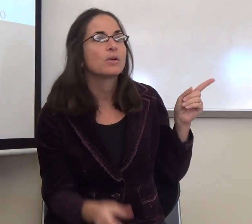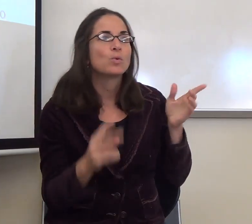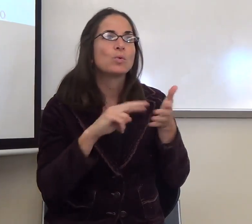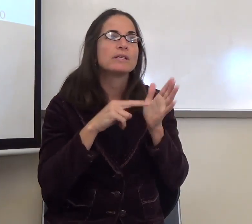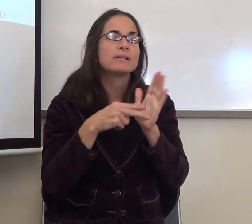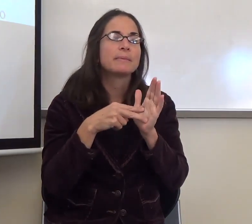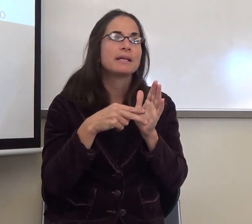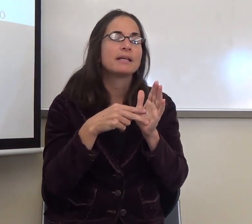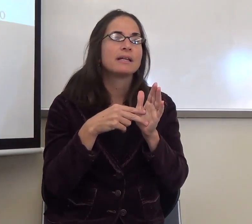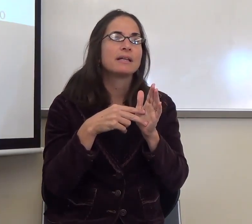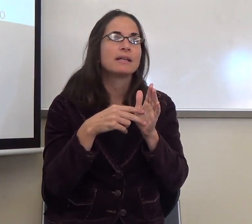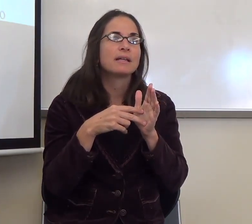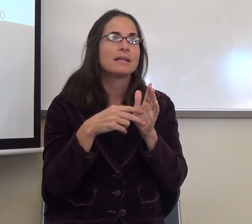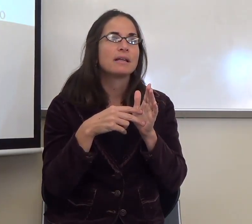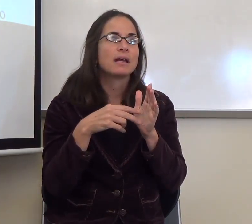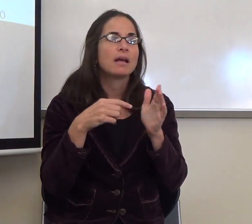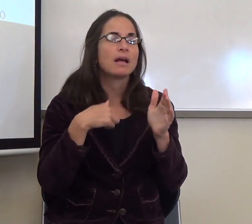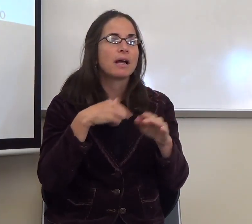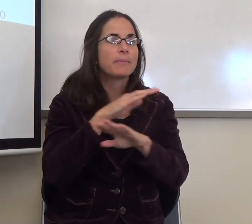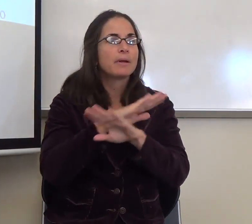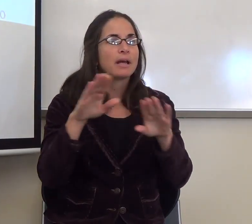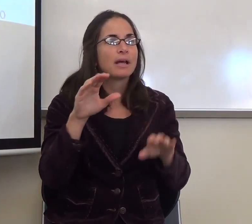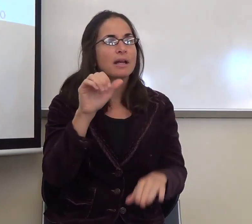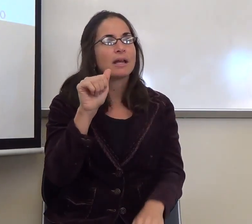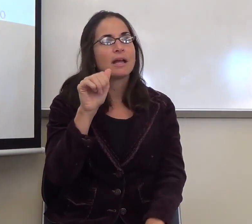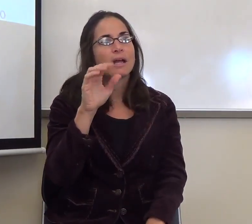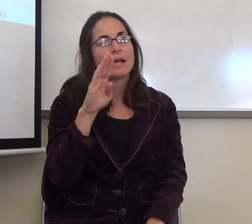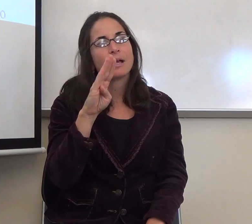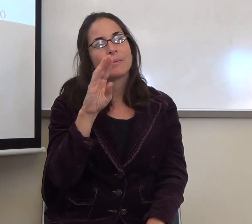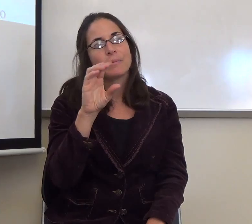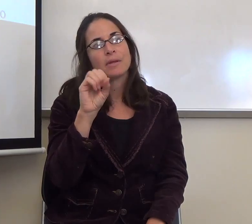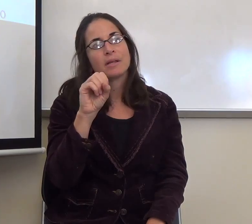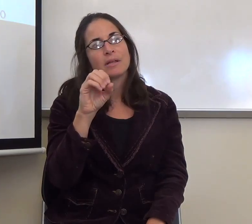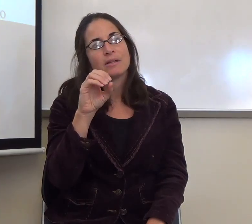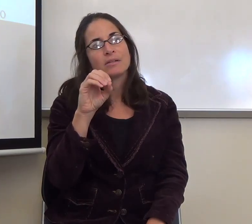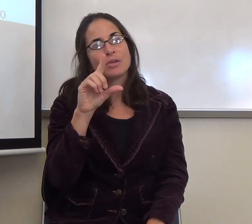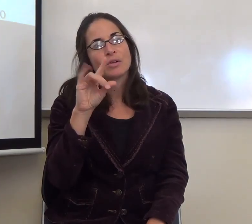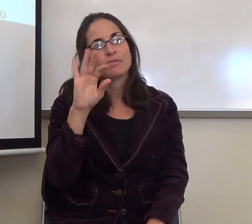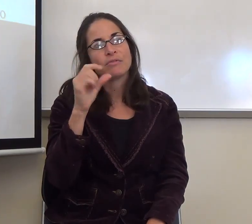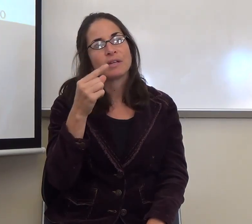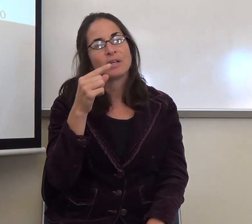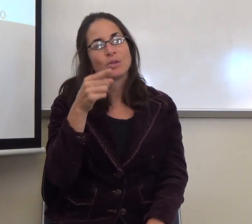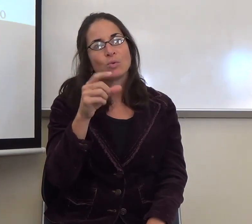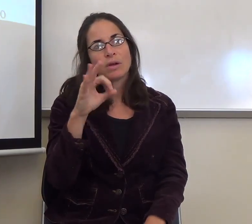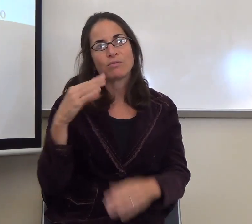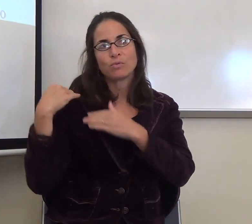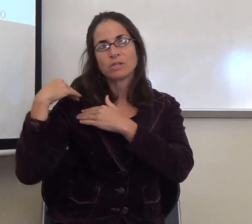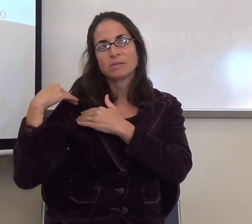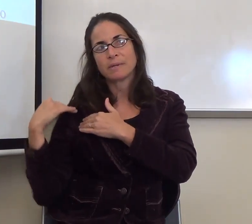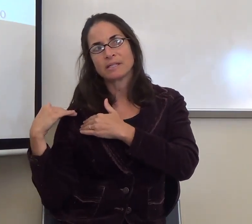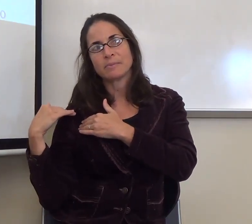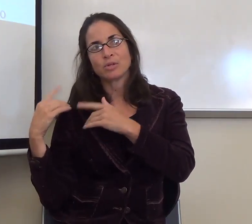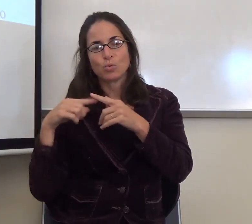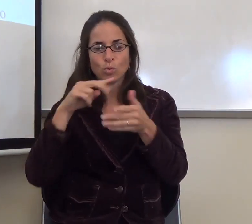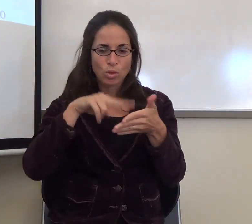absolving you of the responsibility? Clearing. Have you Clearing. clearing? Yeah, it's like you're